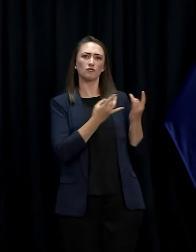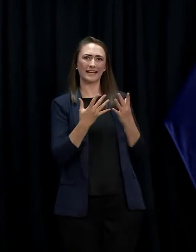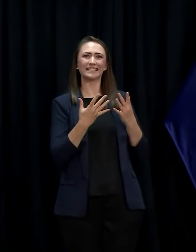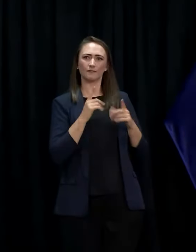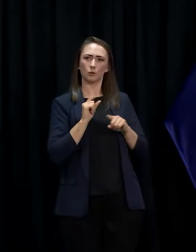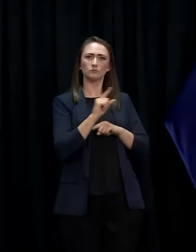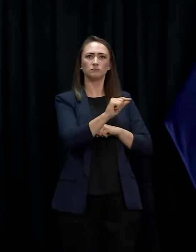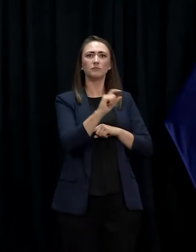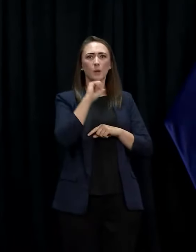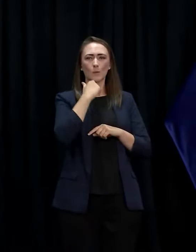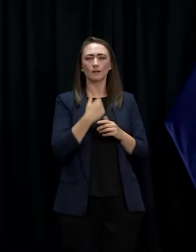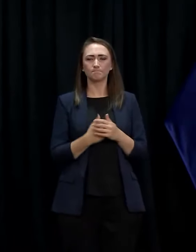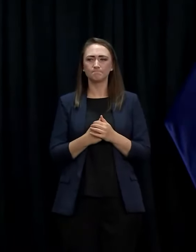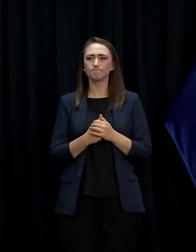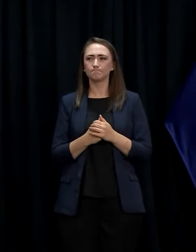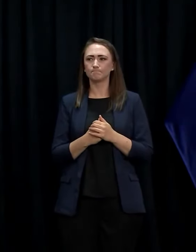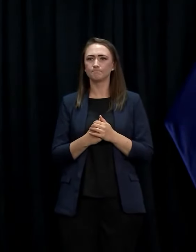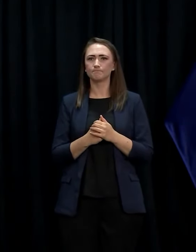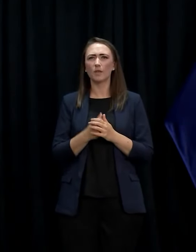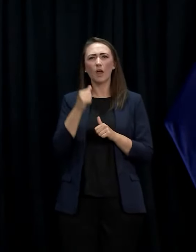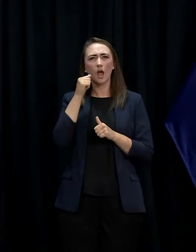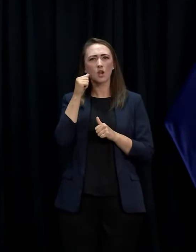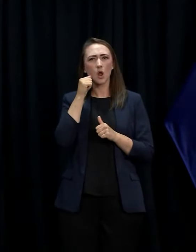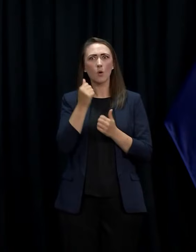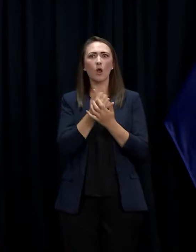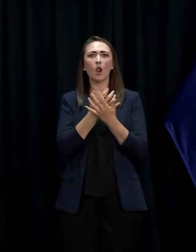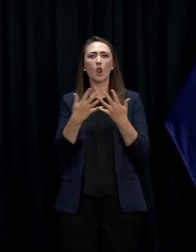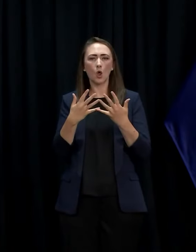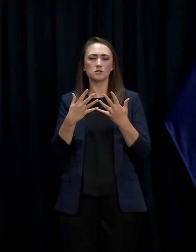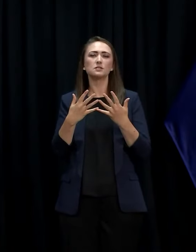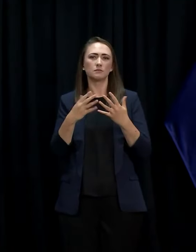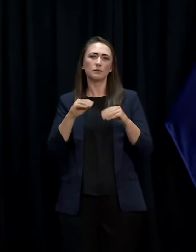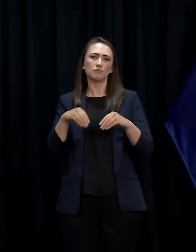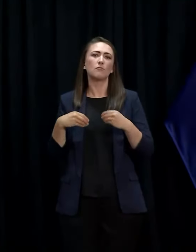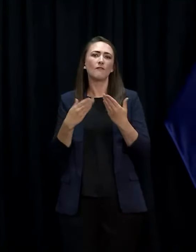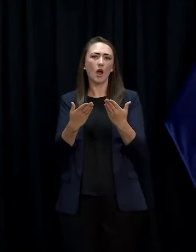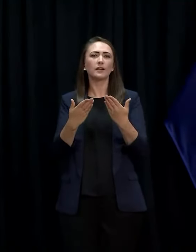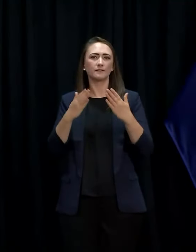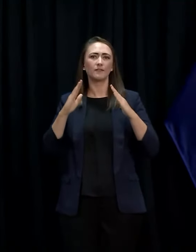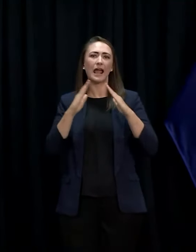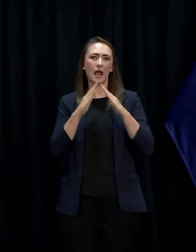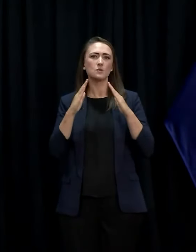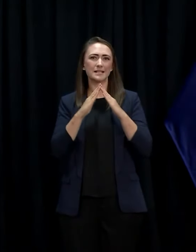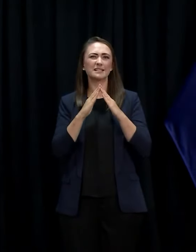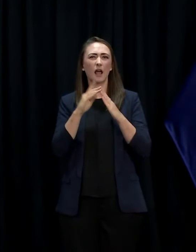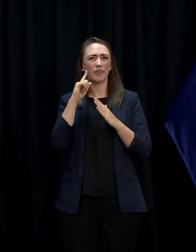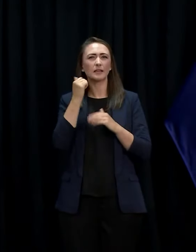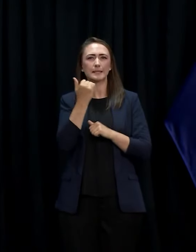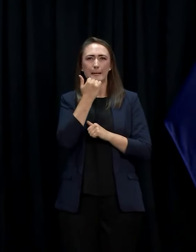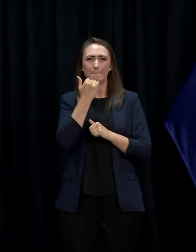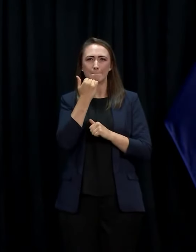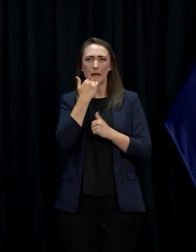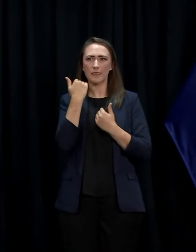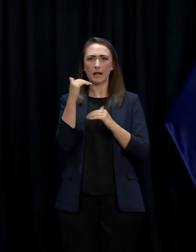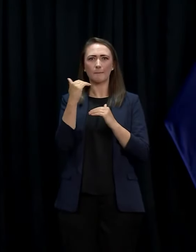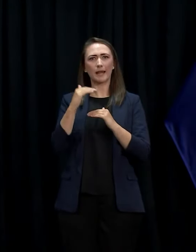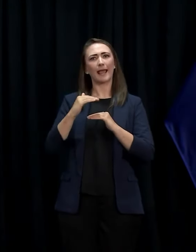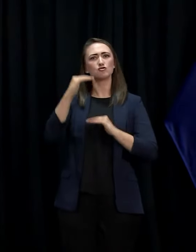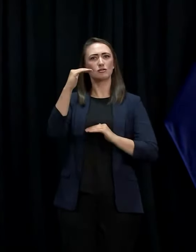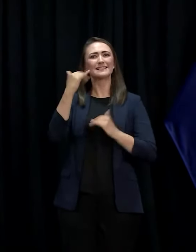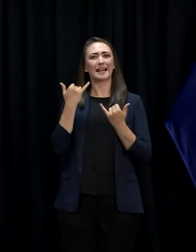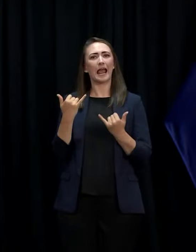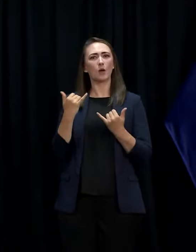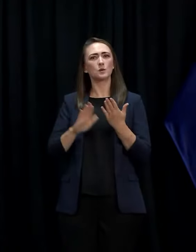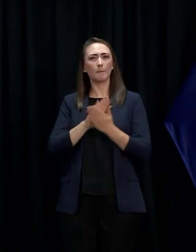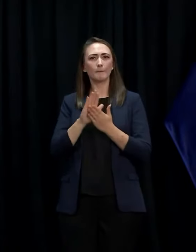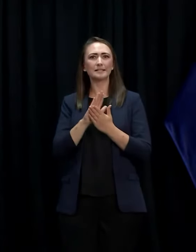increased in terms of the number of tests being supplied per positive case or per household contact. That has now been increased as well. Do you know what it's at